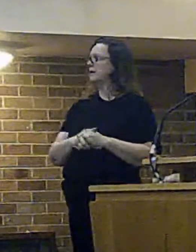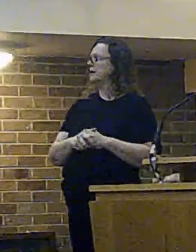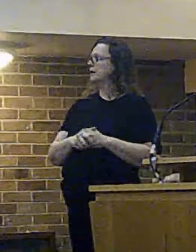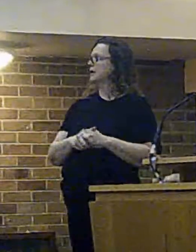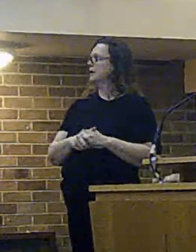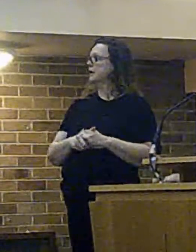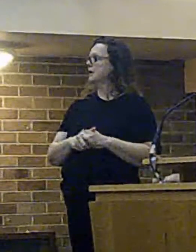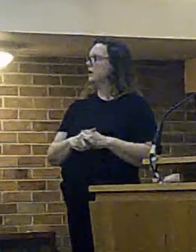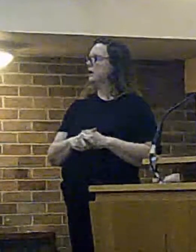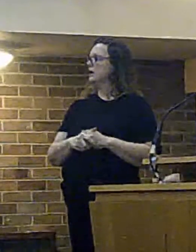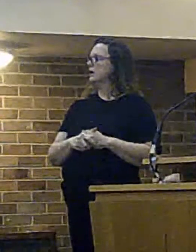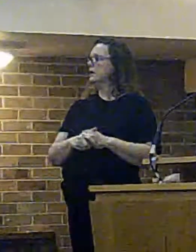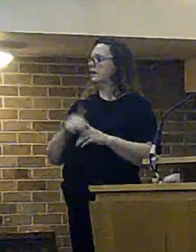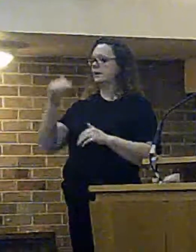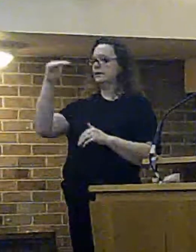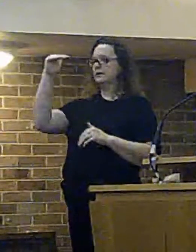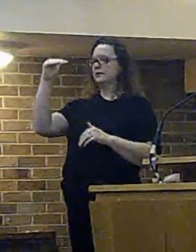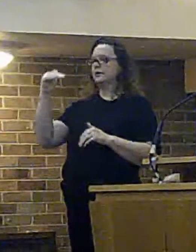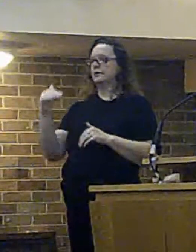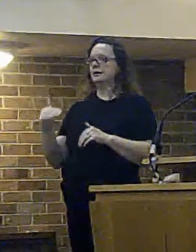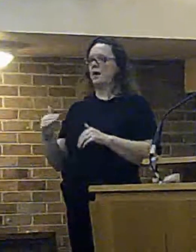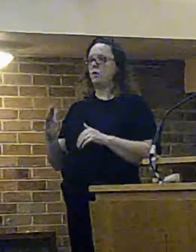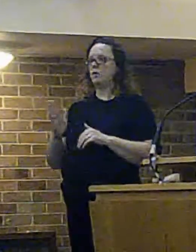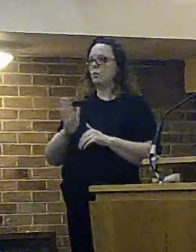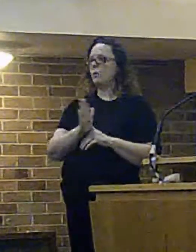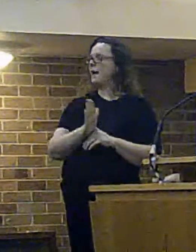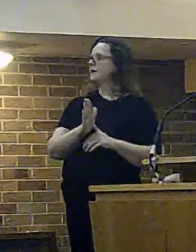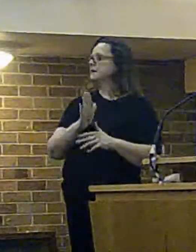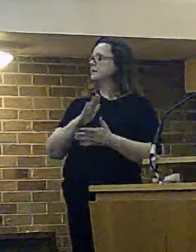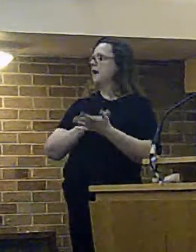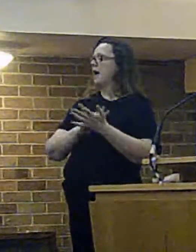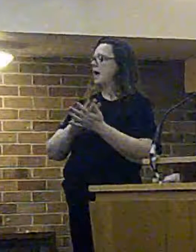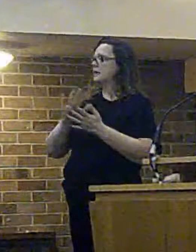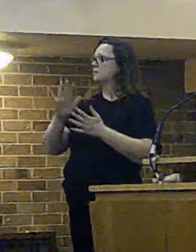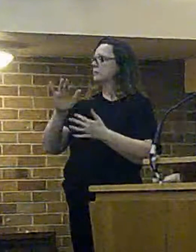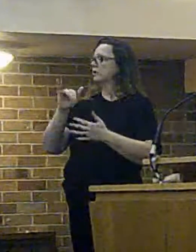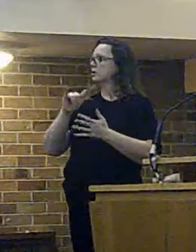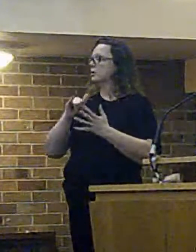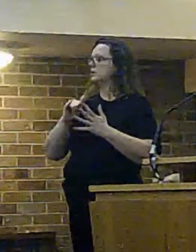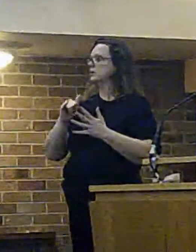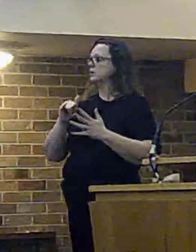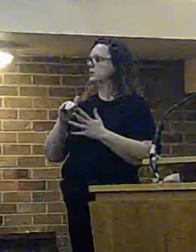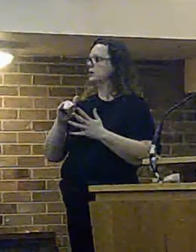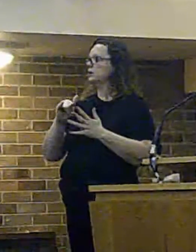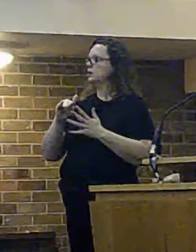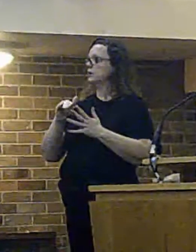the southwest corner, you've got Heswell, southeast is Bromborough,